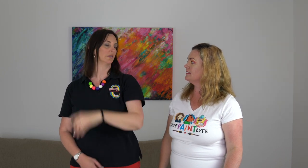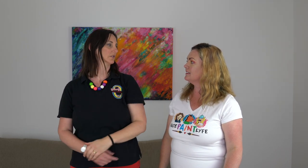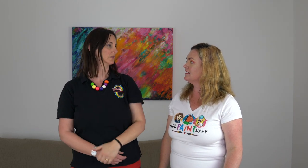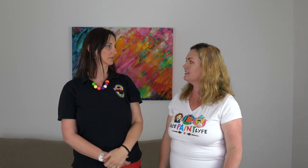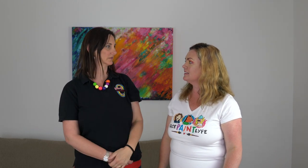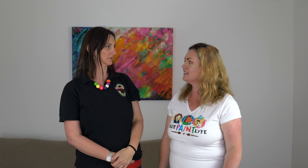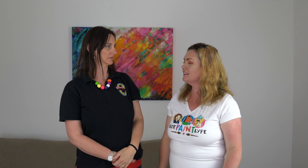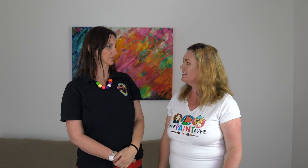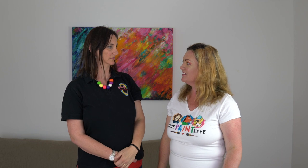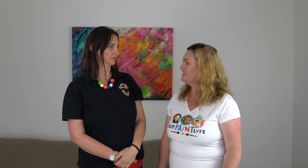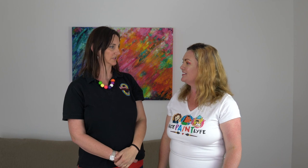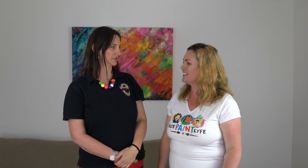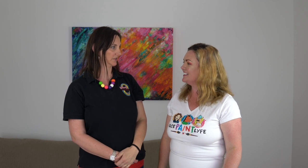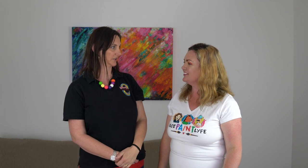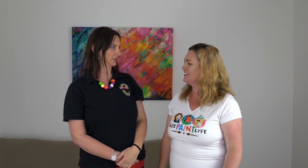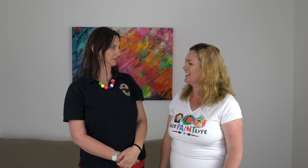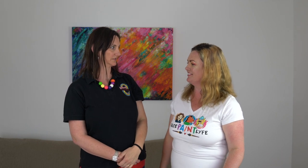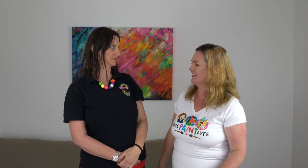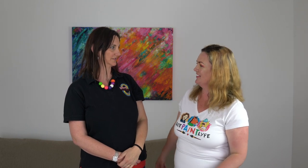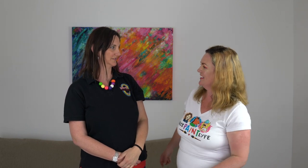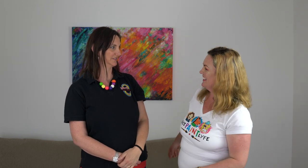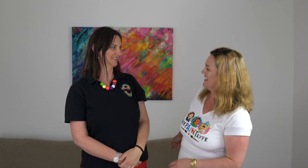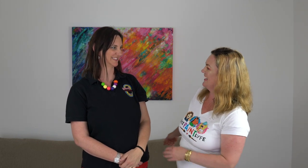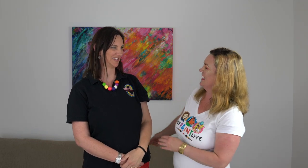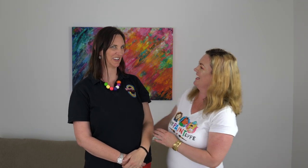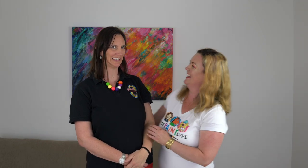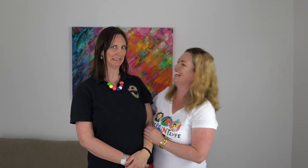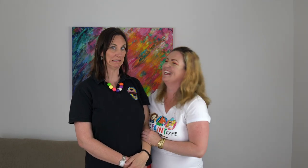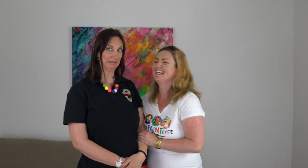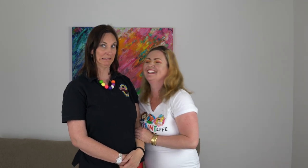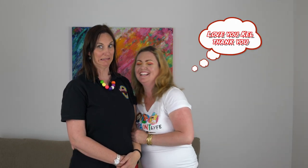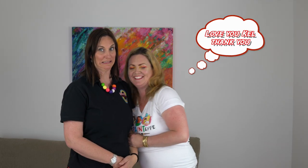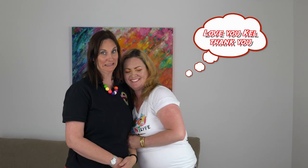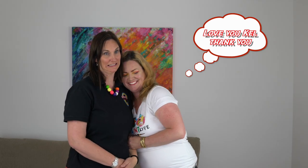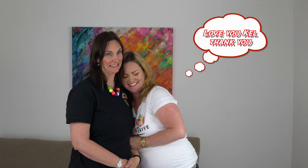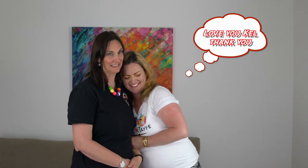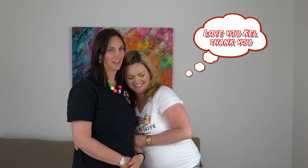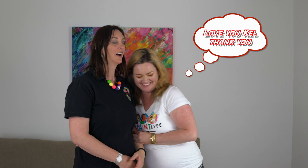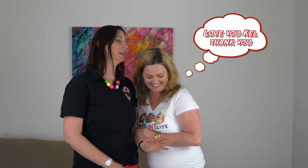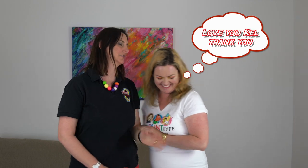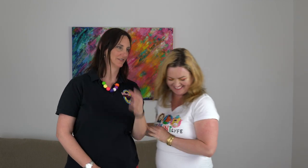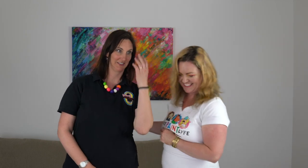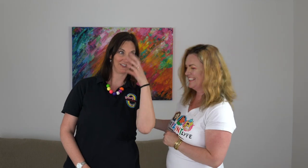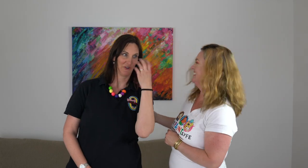I don't know. What are you on here for? Oh, sorry. I'm just joking. Oh, sorry.